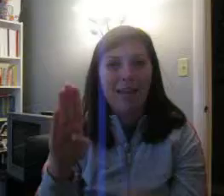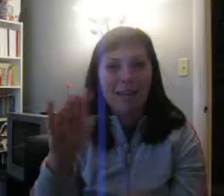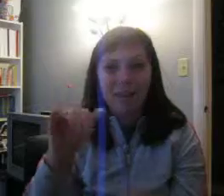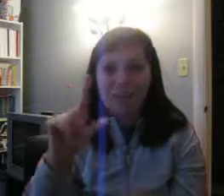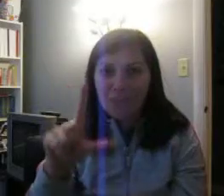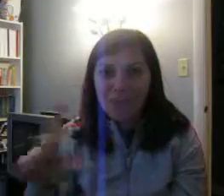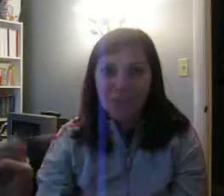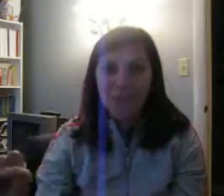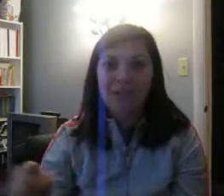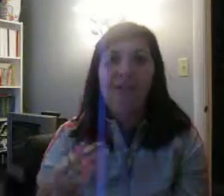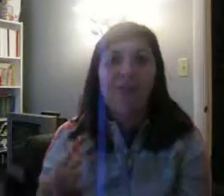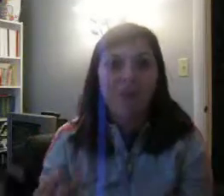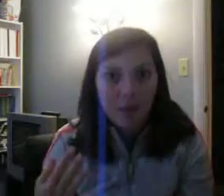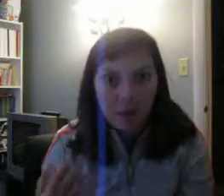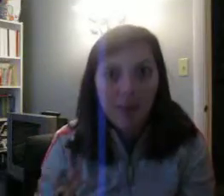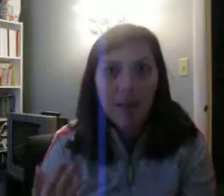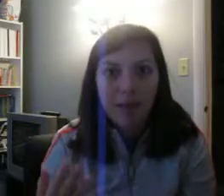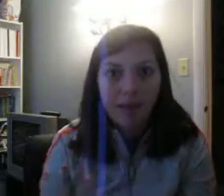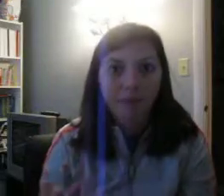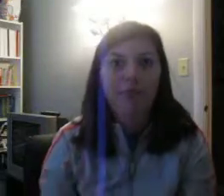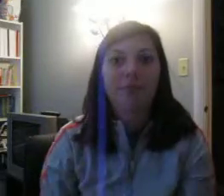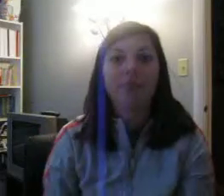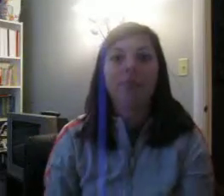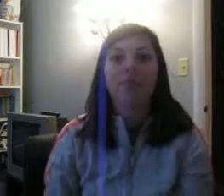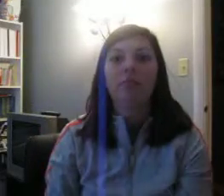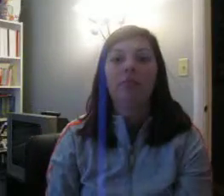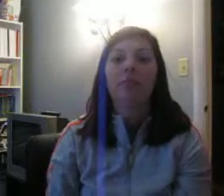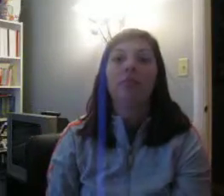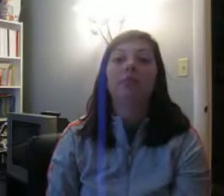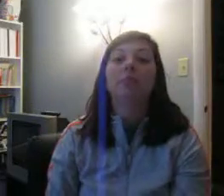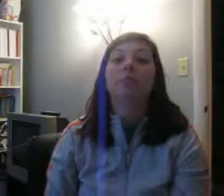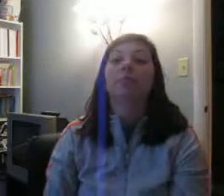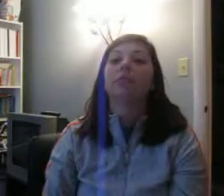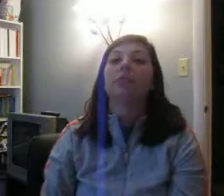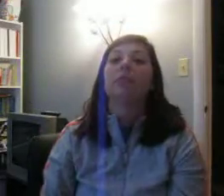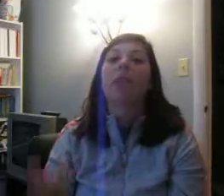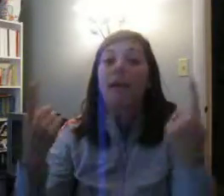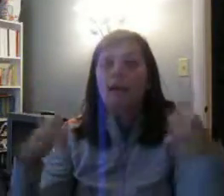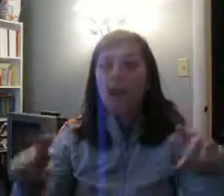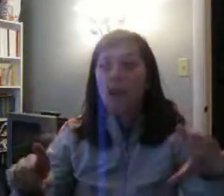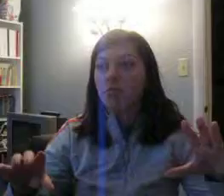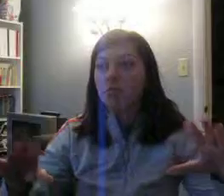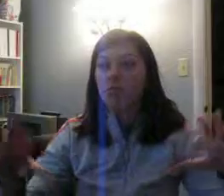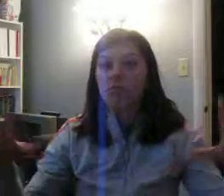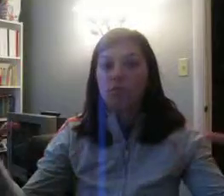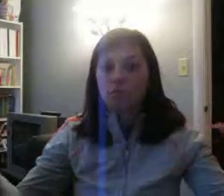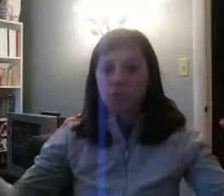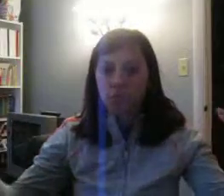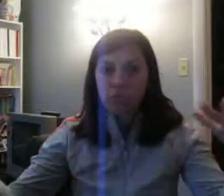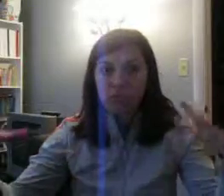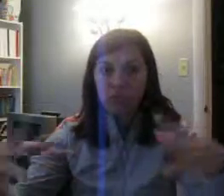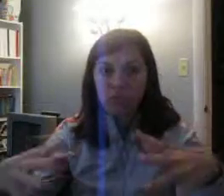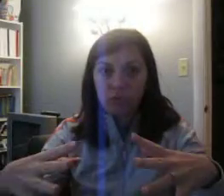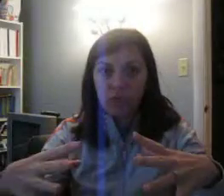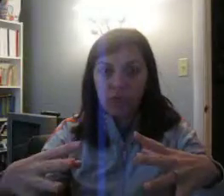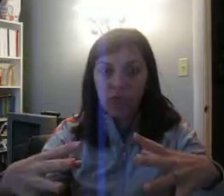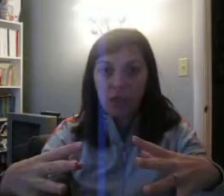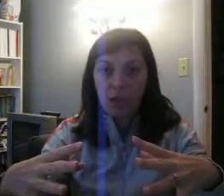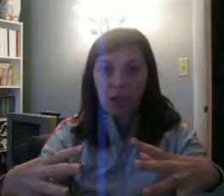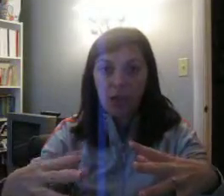get together and vote on it, yes or no. And if majority votes yes, then I